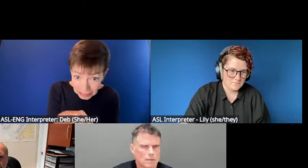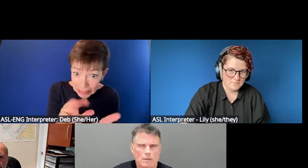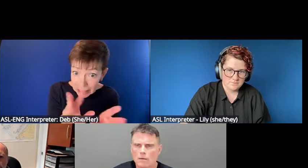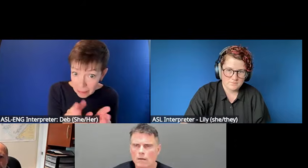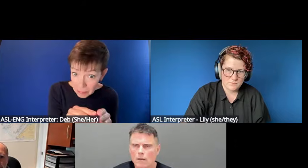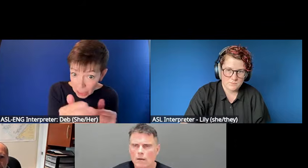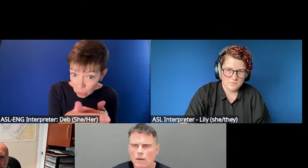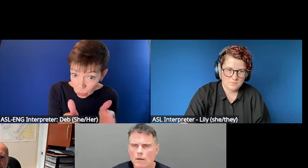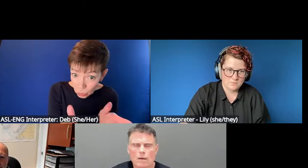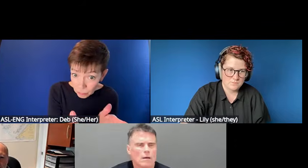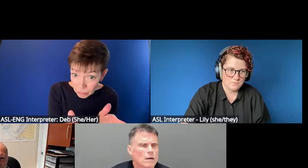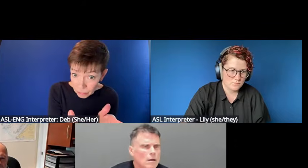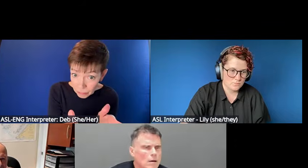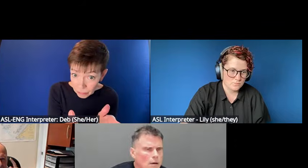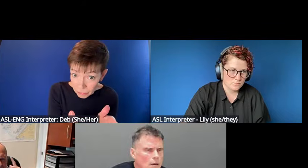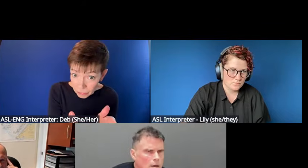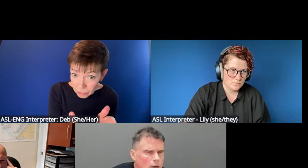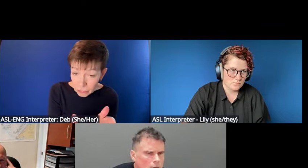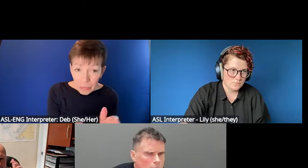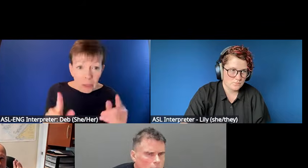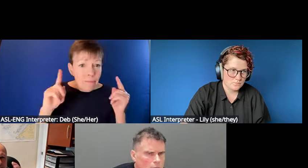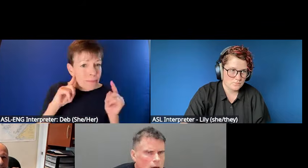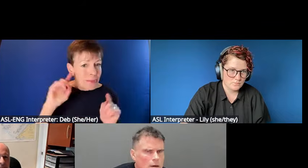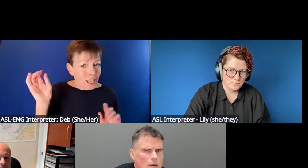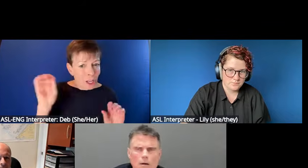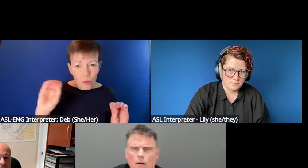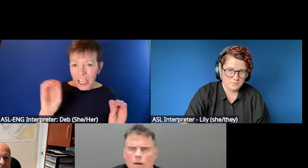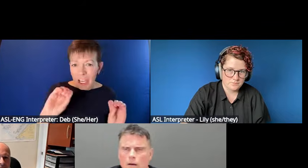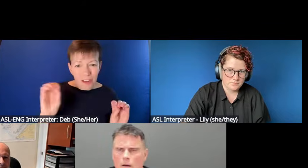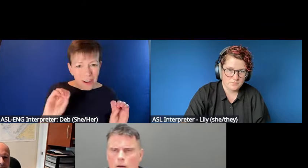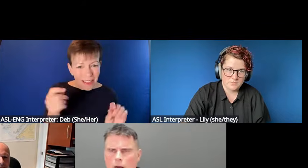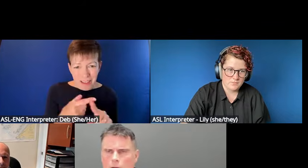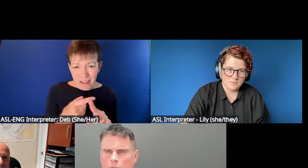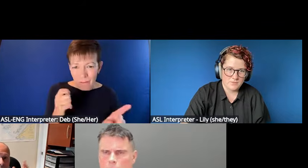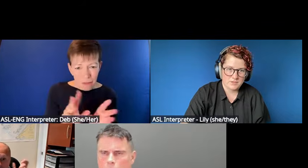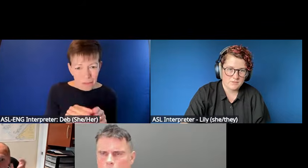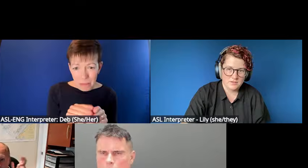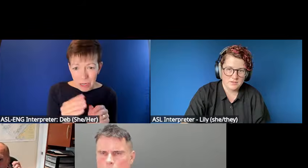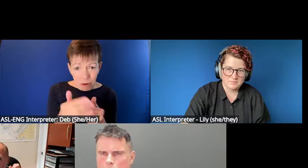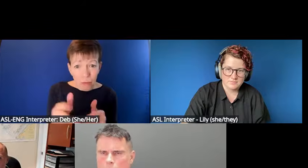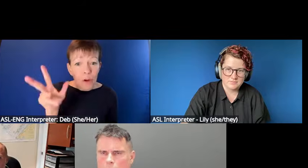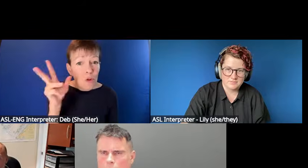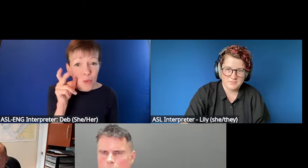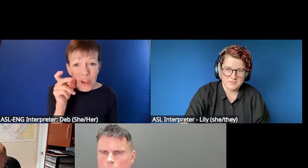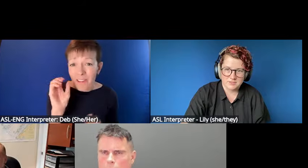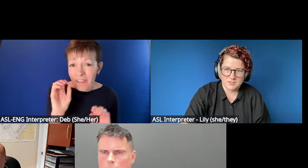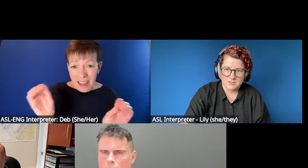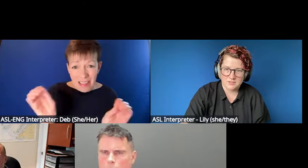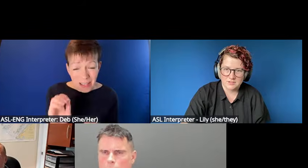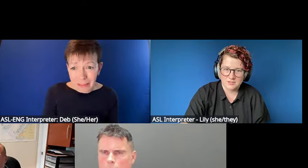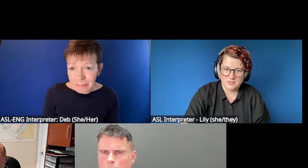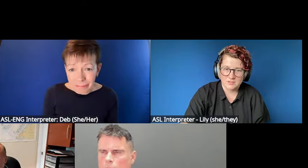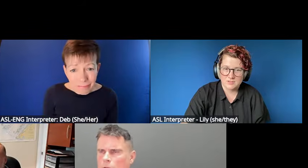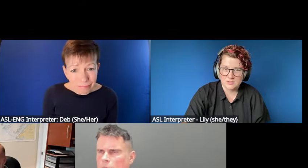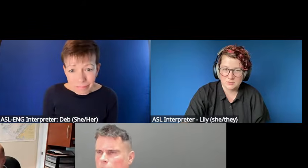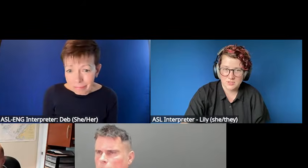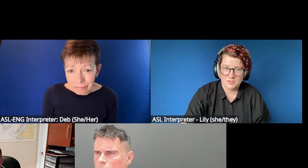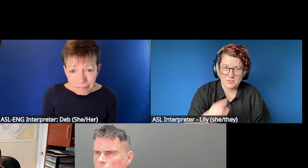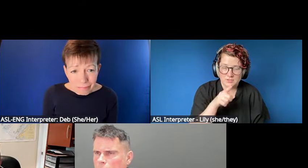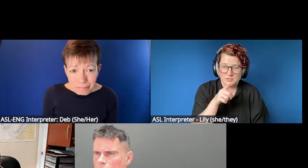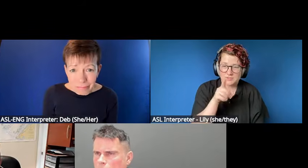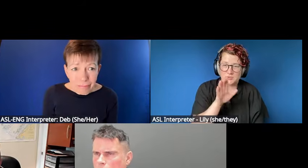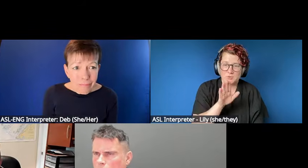seconder? Moved by trustee Painter, seconded by trustee Carmichael. Any